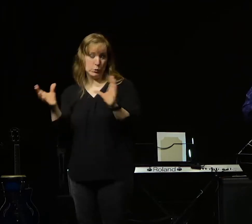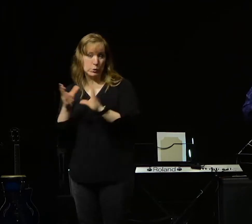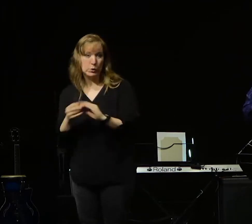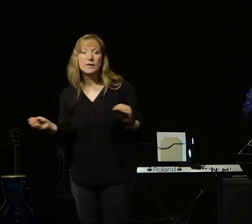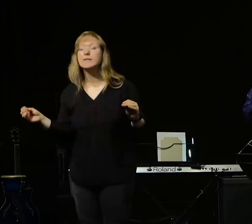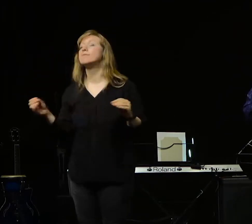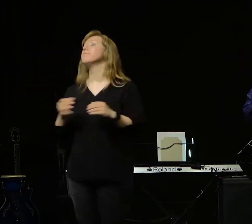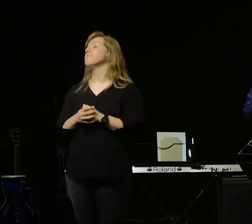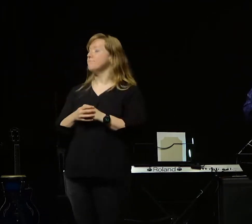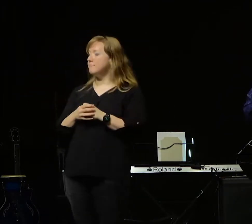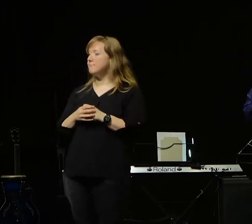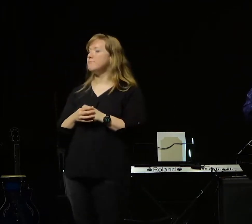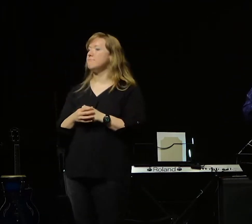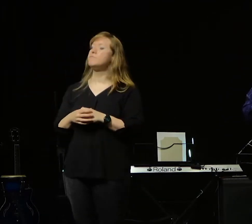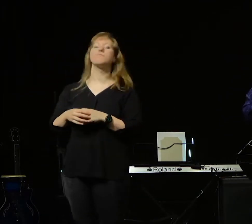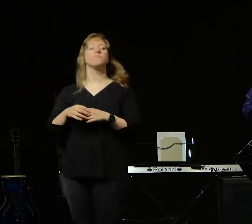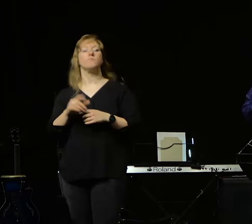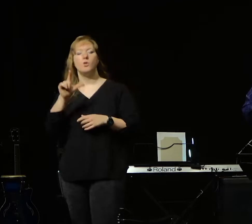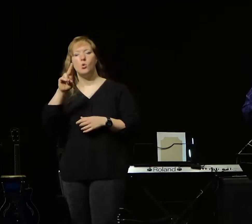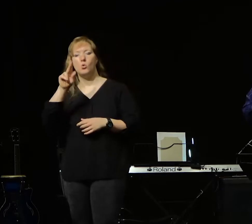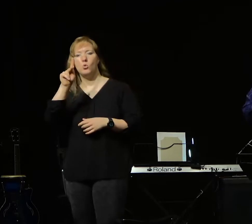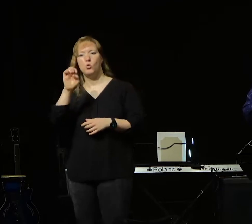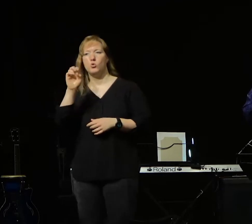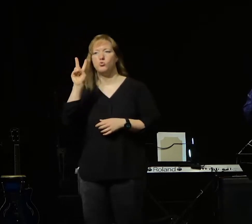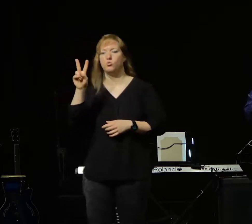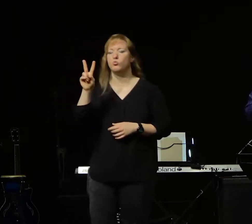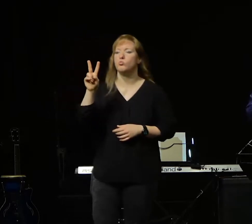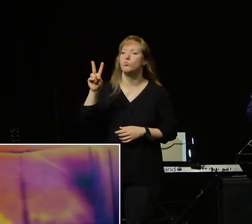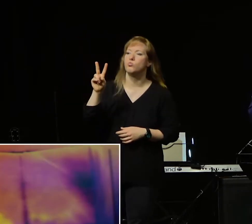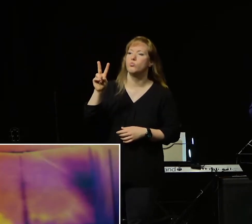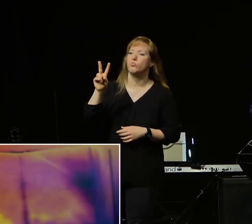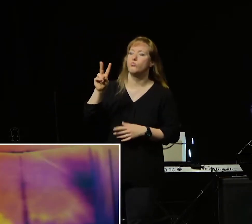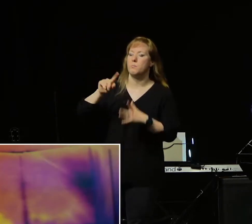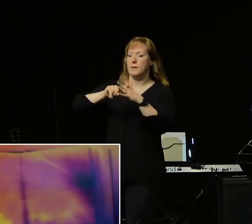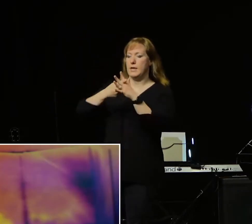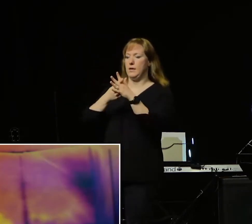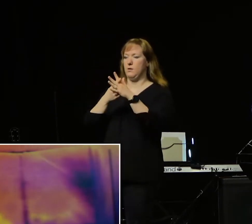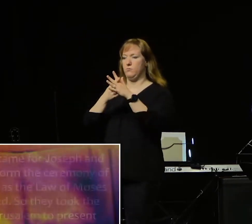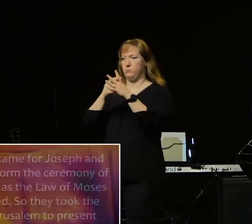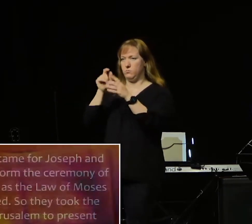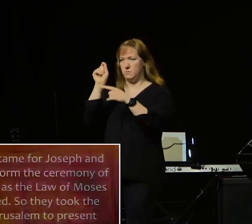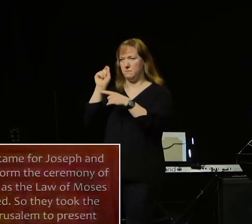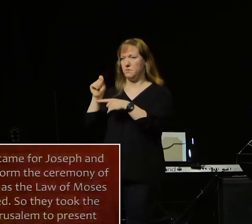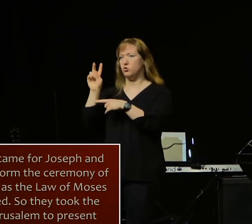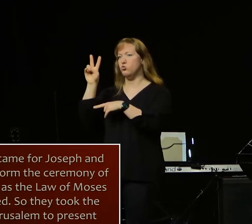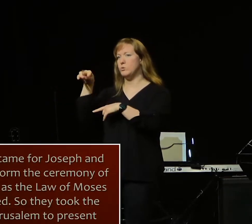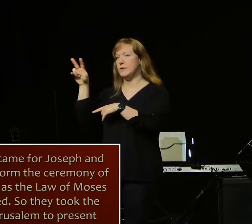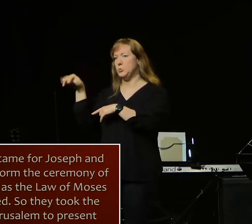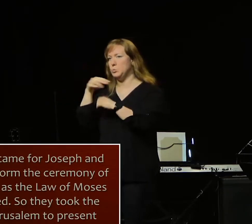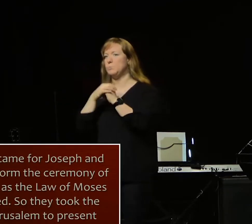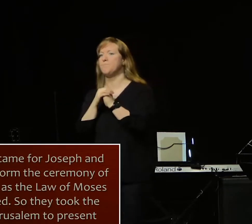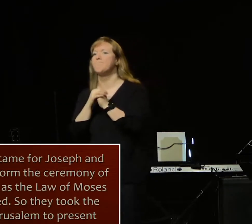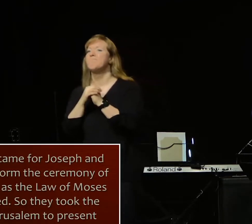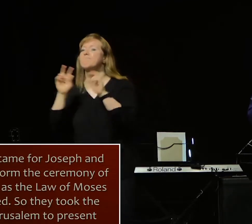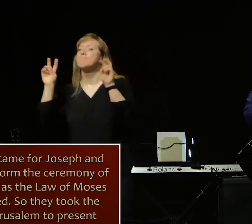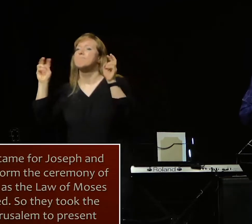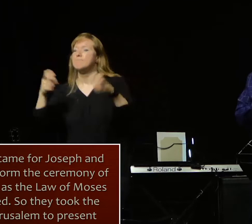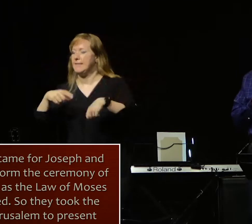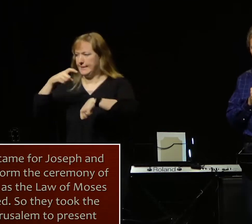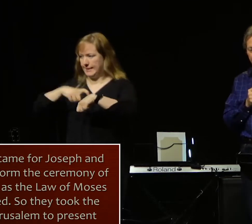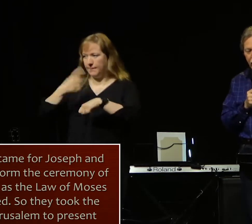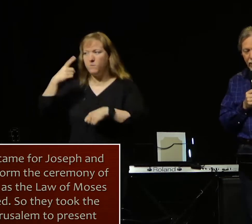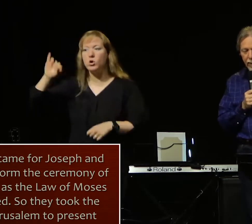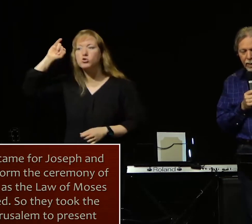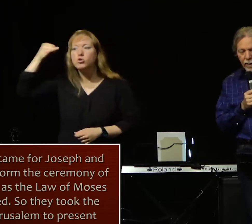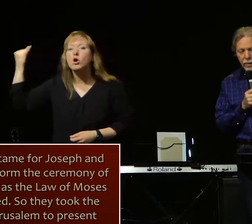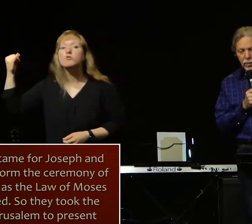you as well. But in Luke chapter 2, beginning with verse 22, it says, "The time came for Joseph